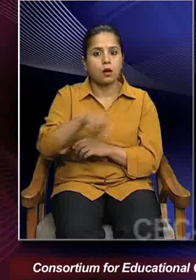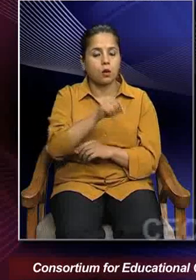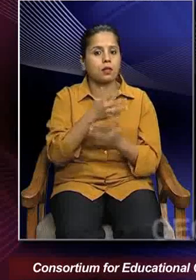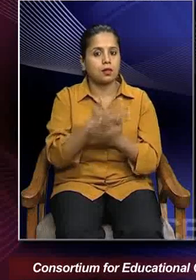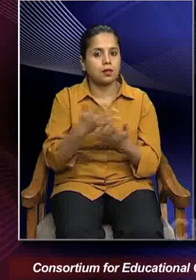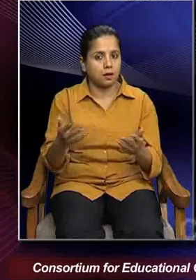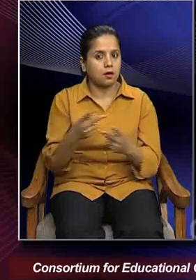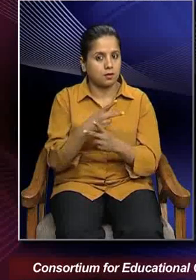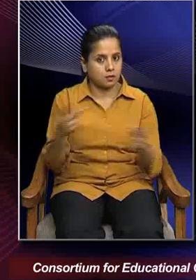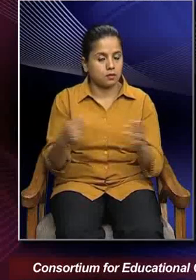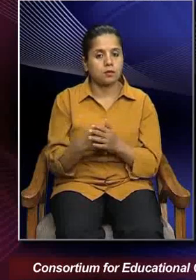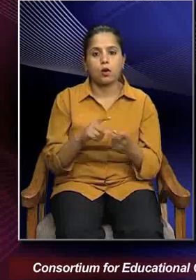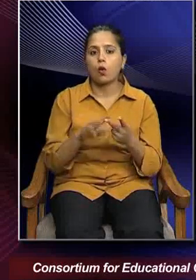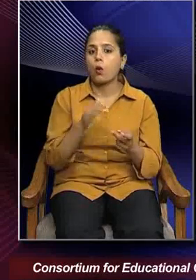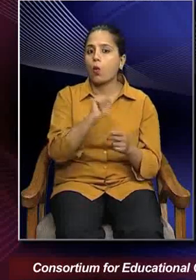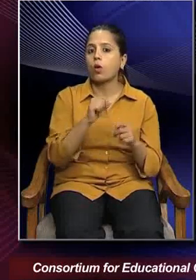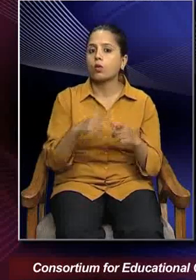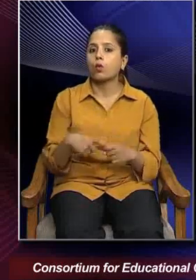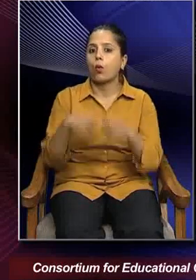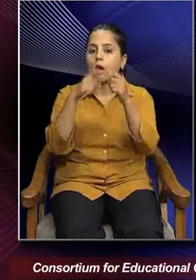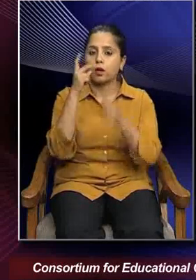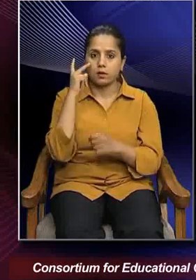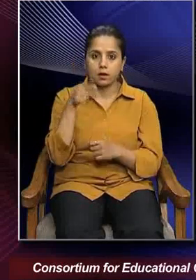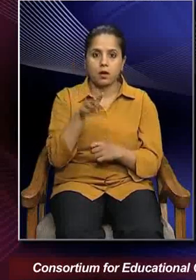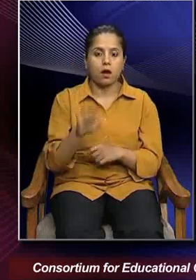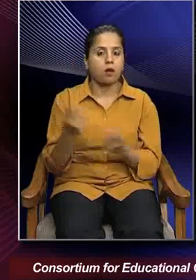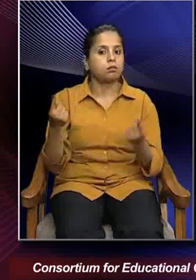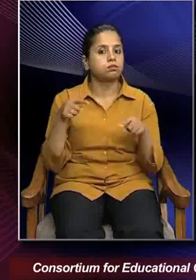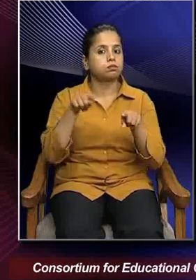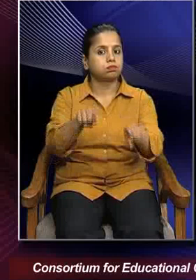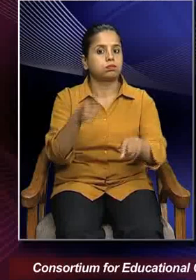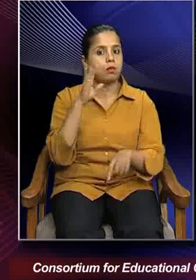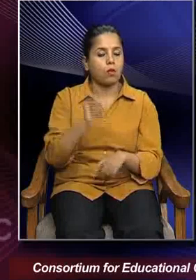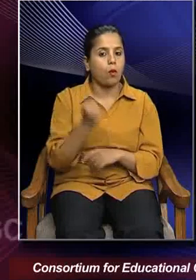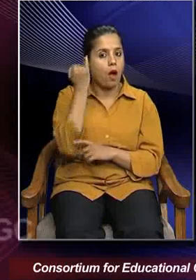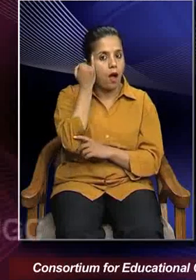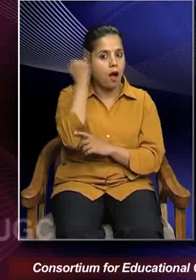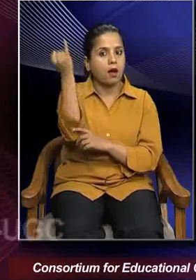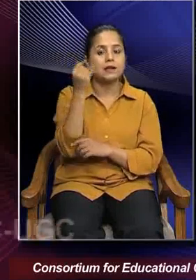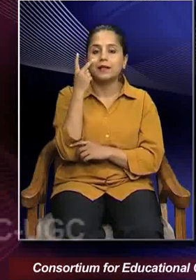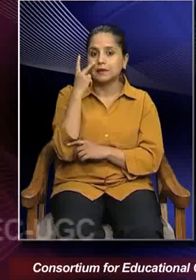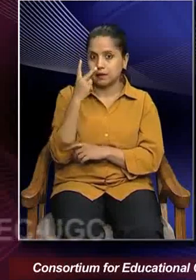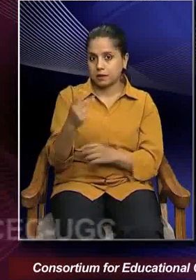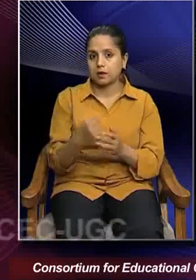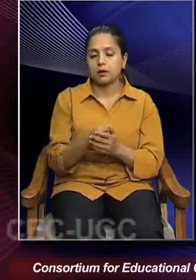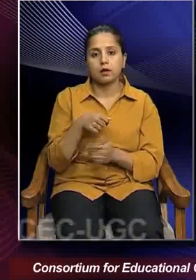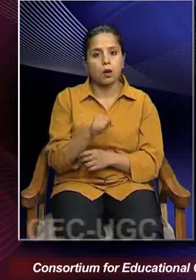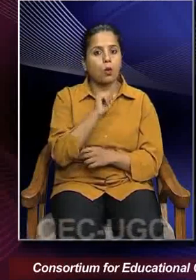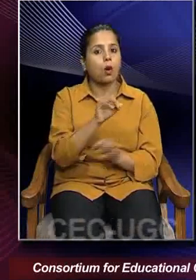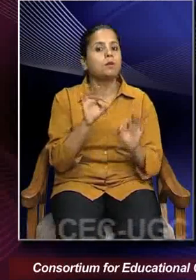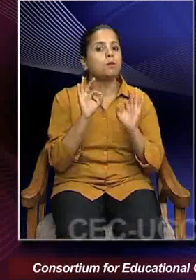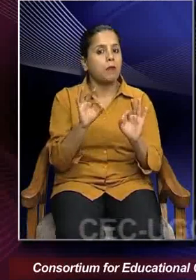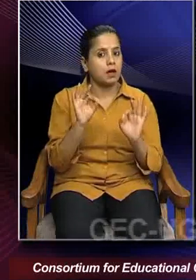particles and their qualities aligns with the idea of Vaiśeṣ